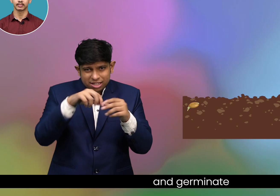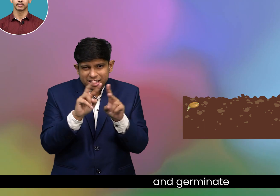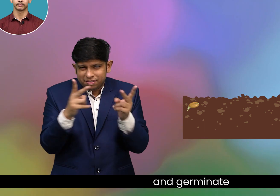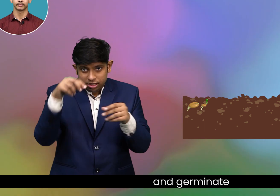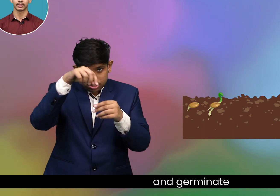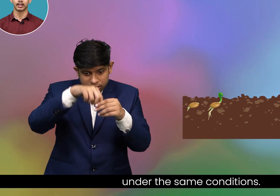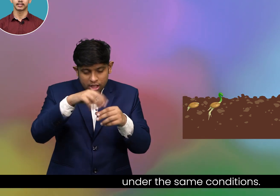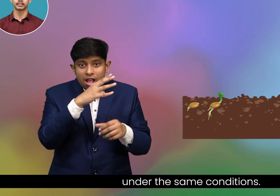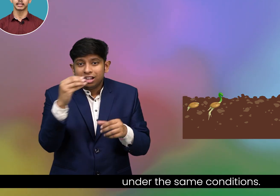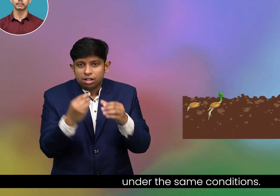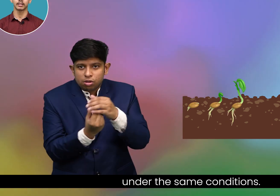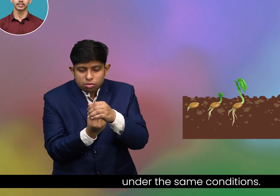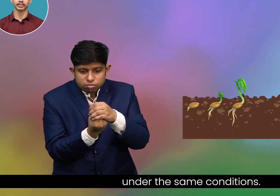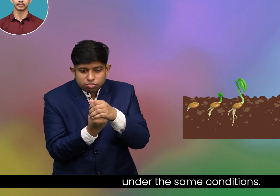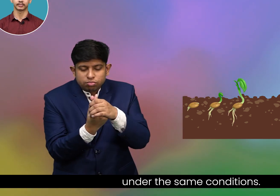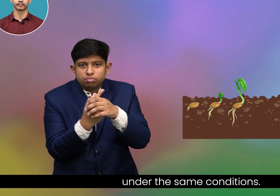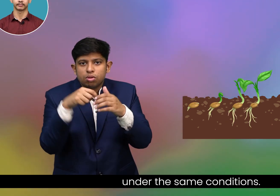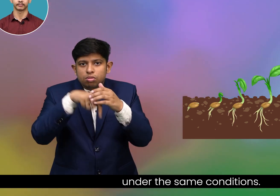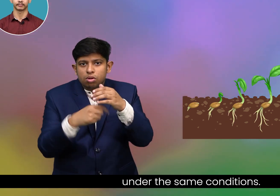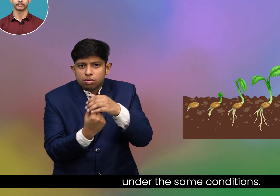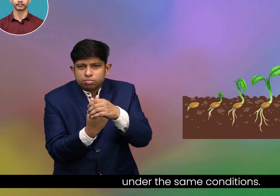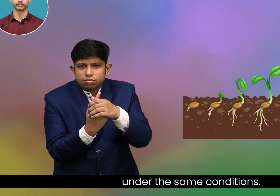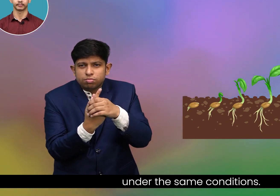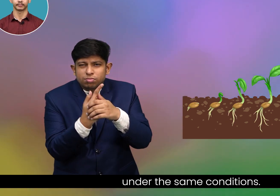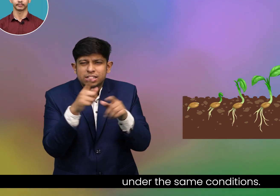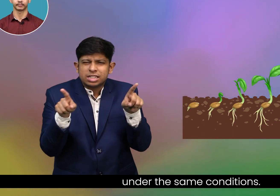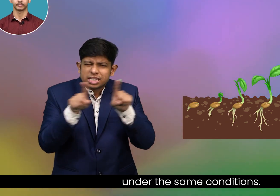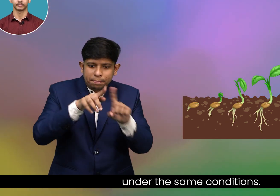germinate under the same condition.